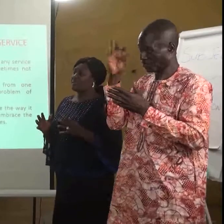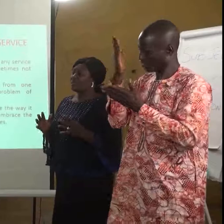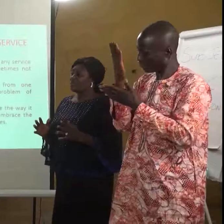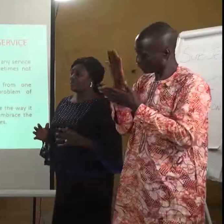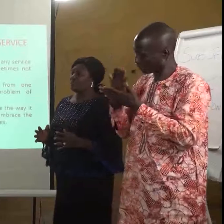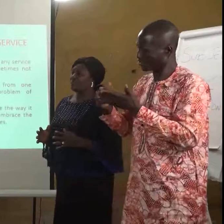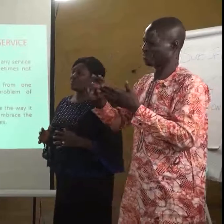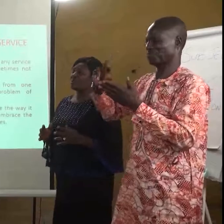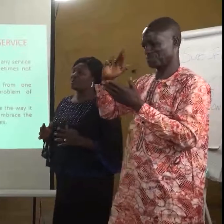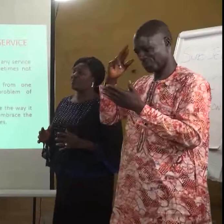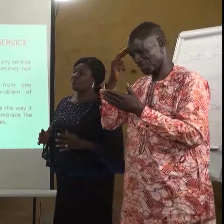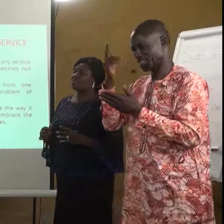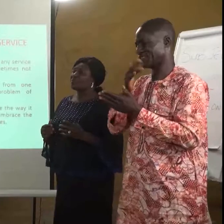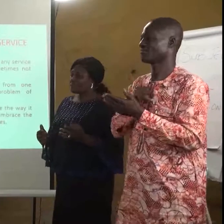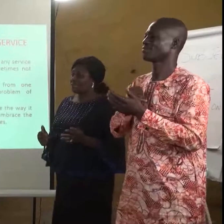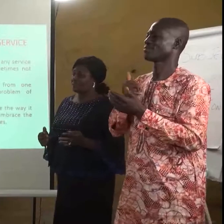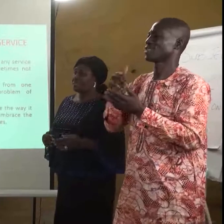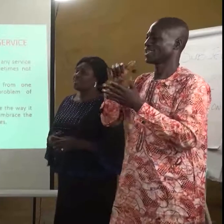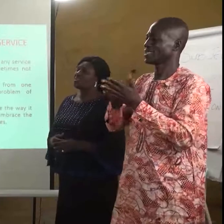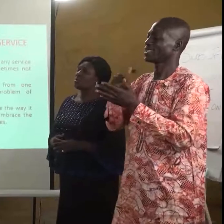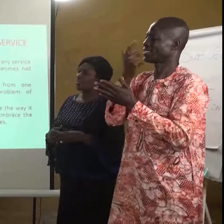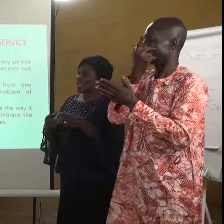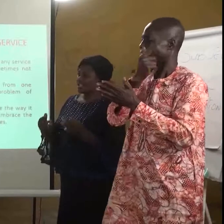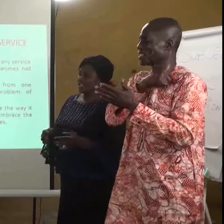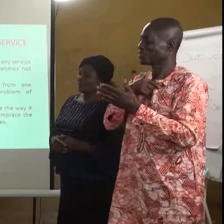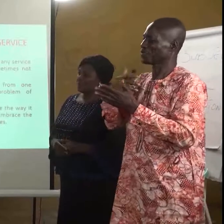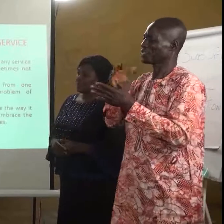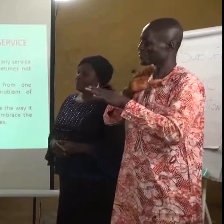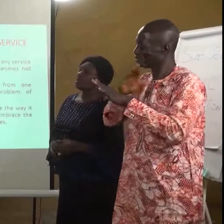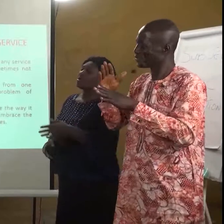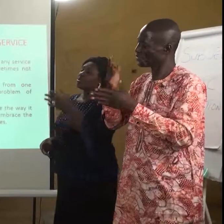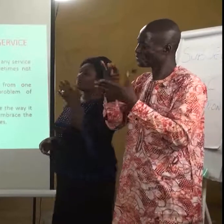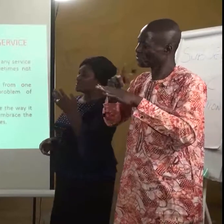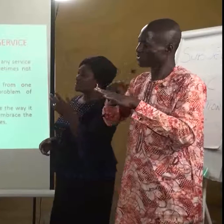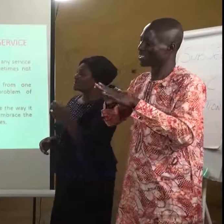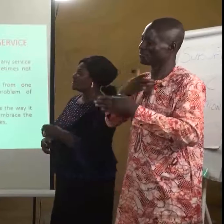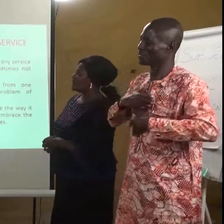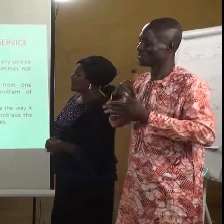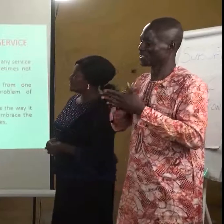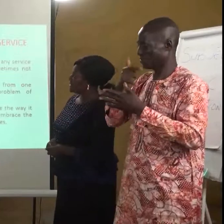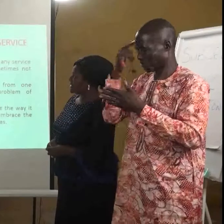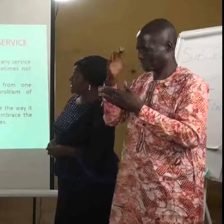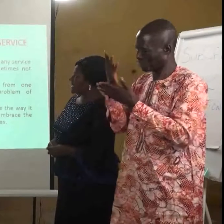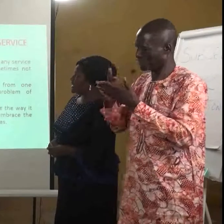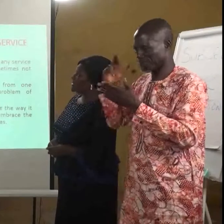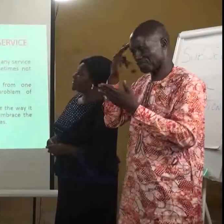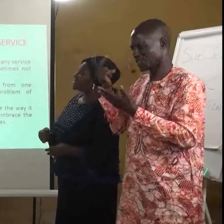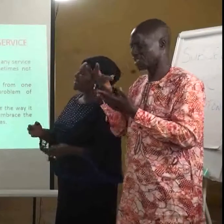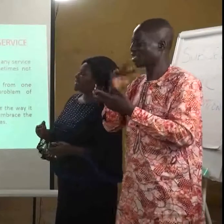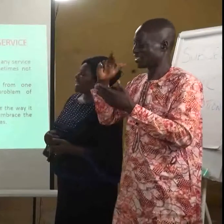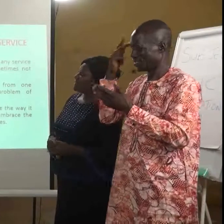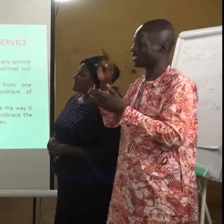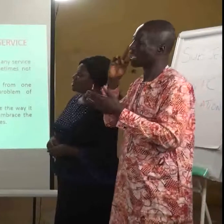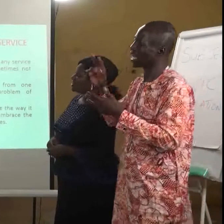aims and objectives of the government sometimes is not achieved because of some certain reason. And the